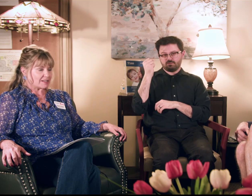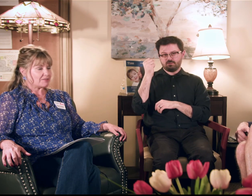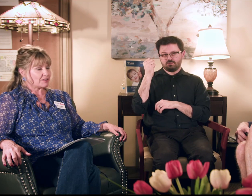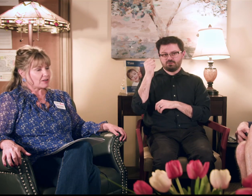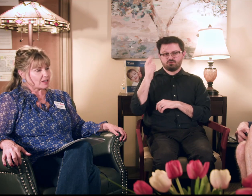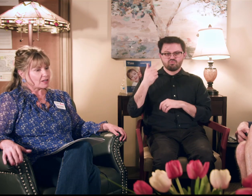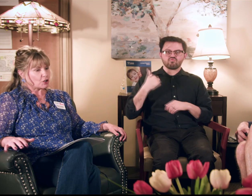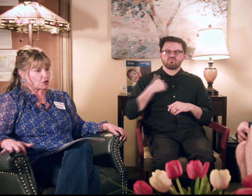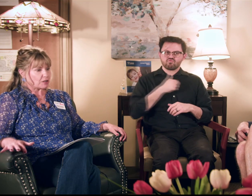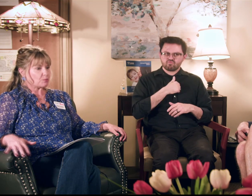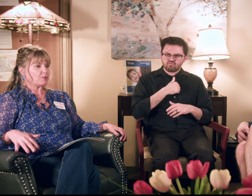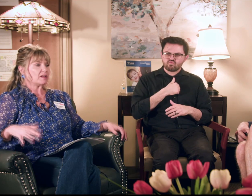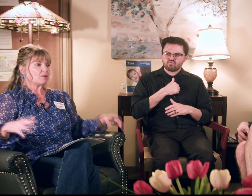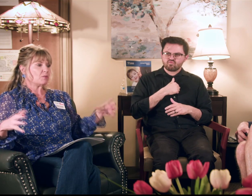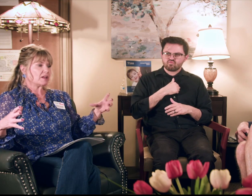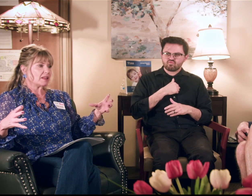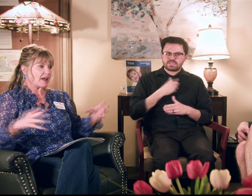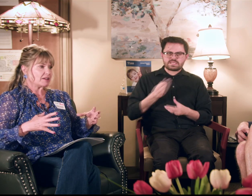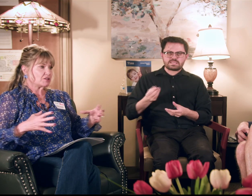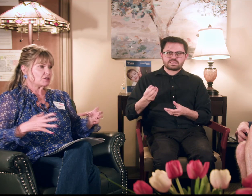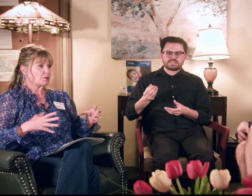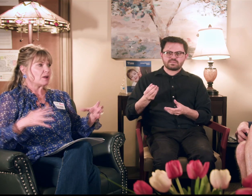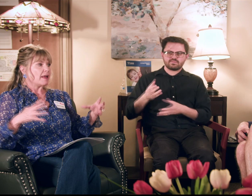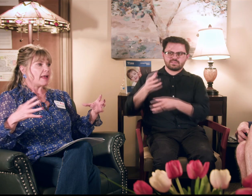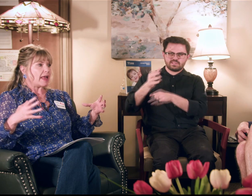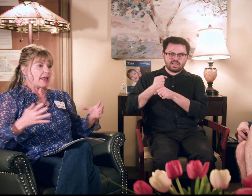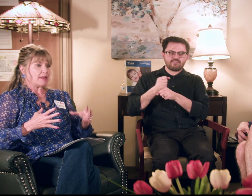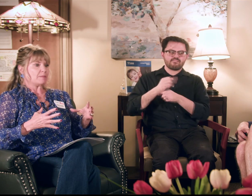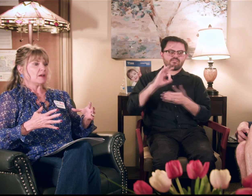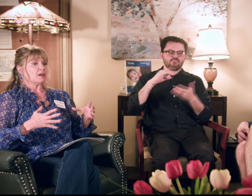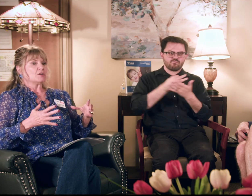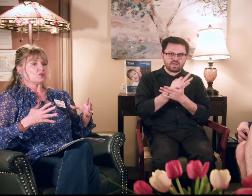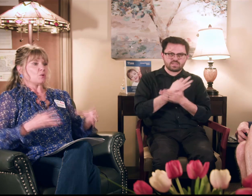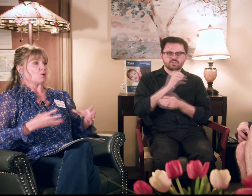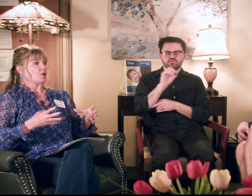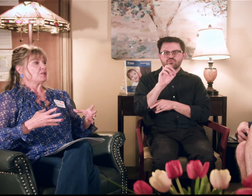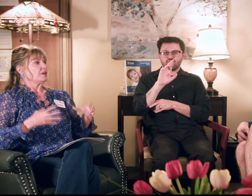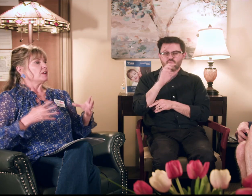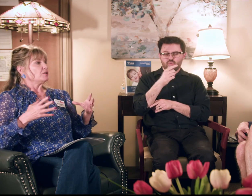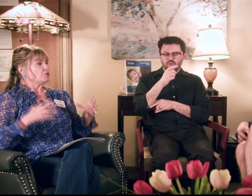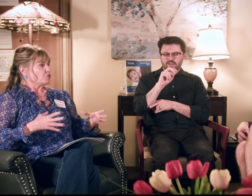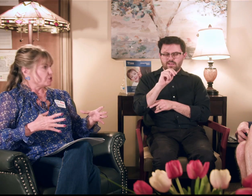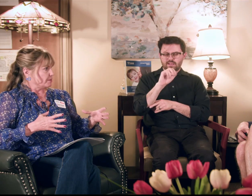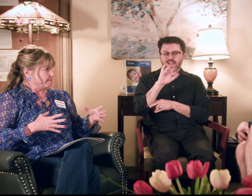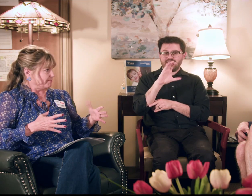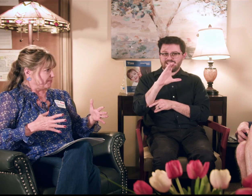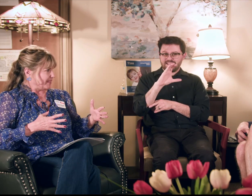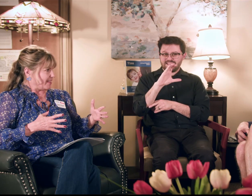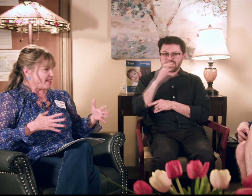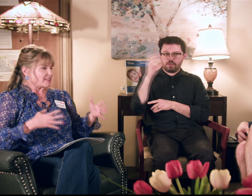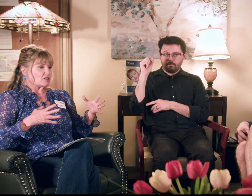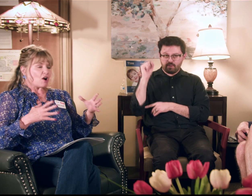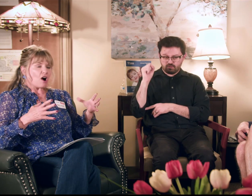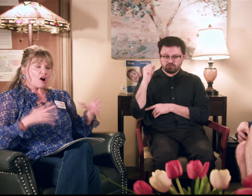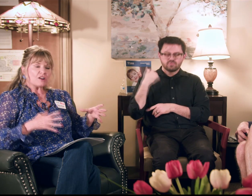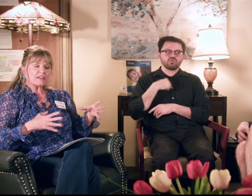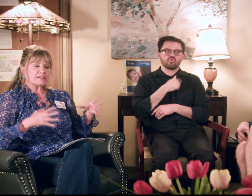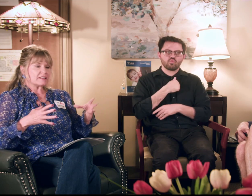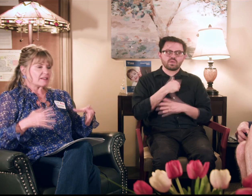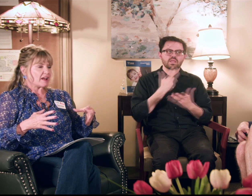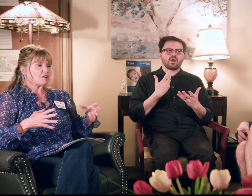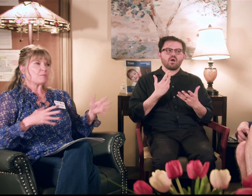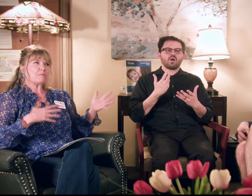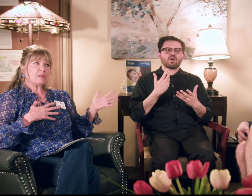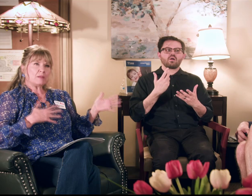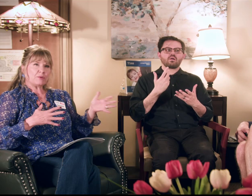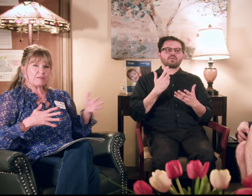very tasty, very good. We like to aim toward nutrition. And that's our heart